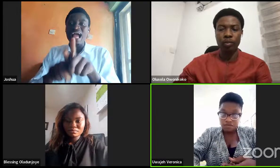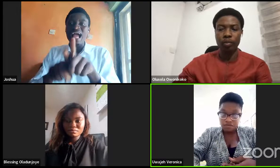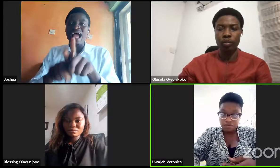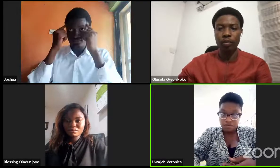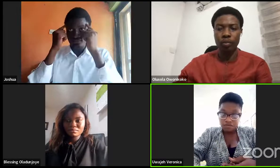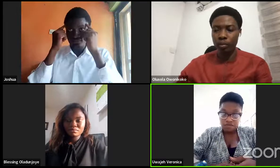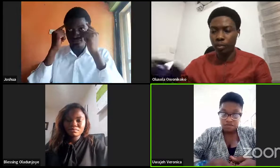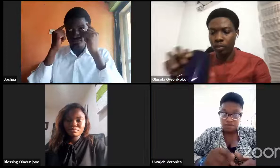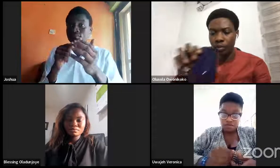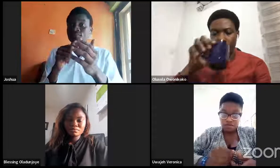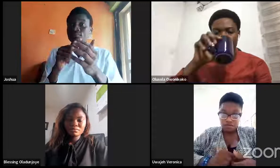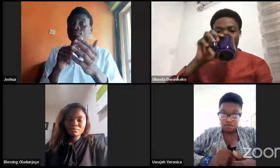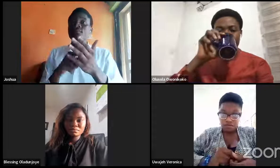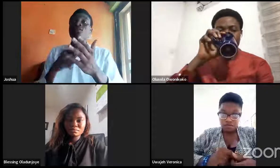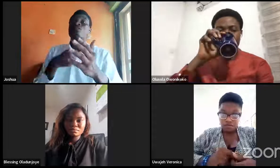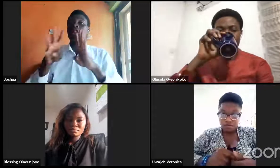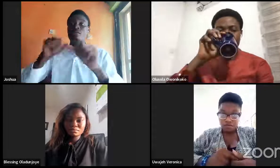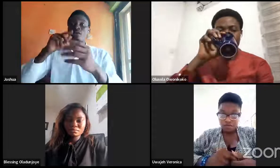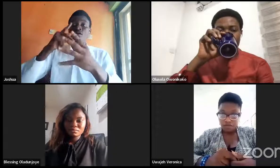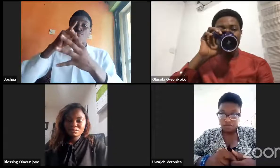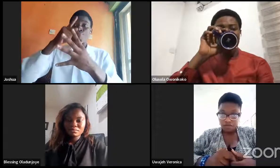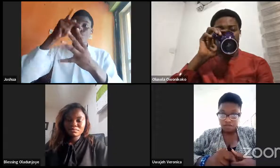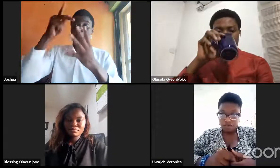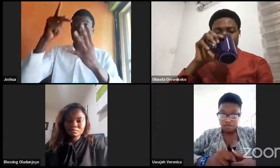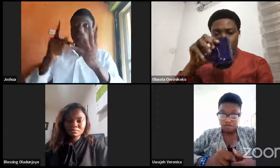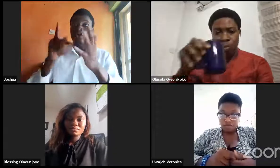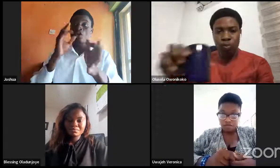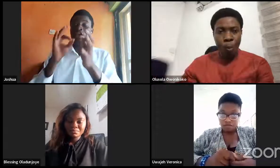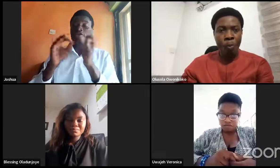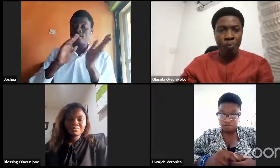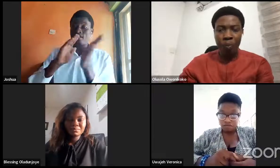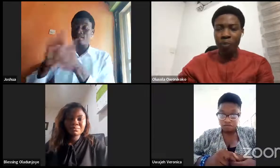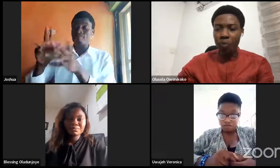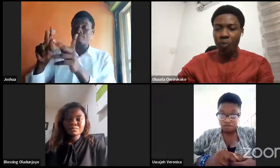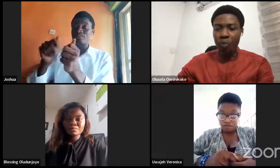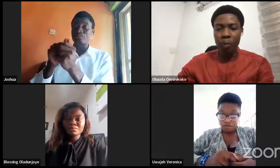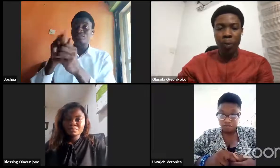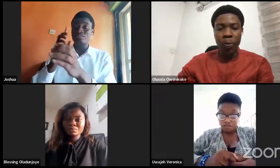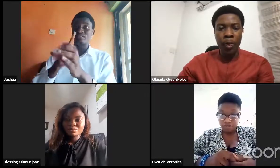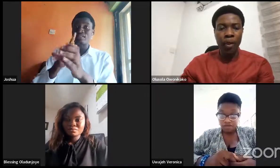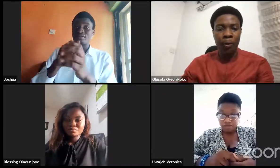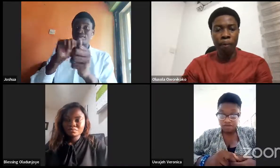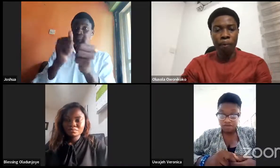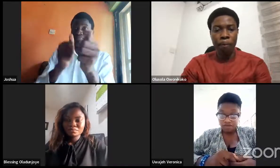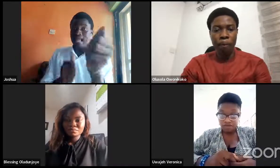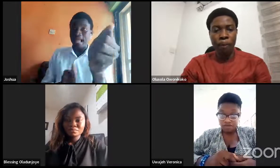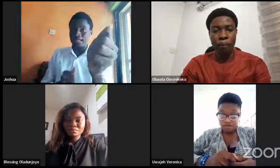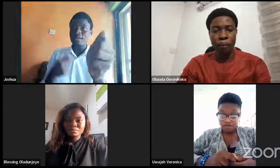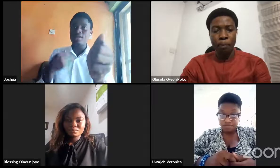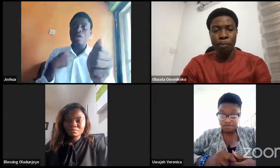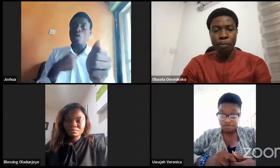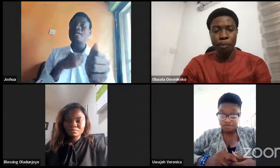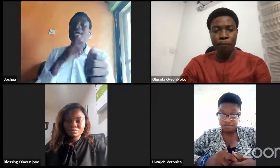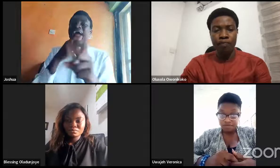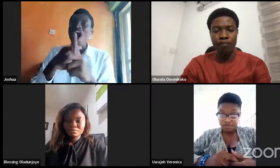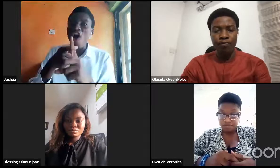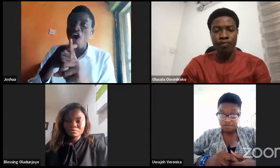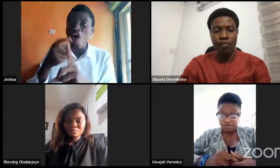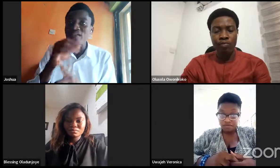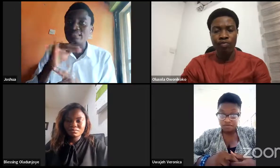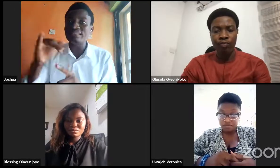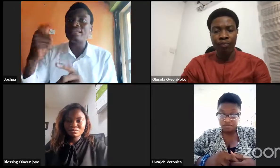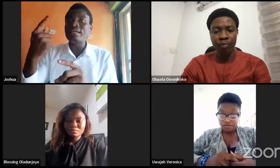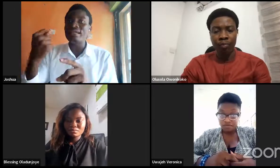them behind, you are hurting the economy itself, because there are professionals in this community who could use